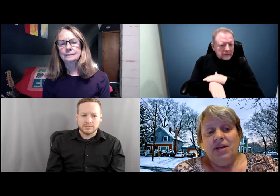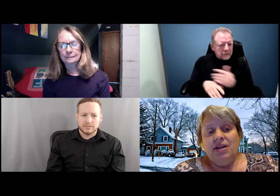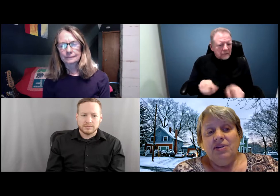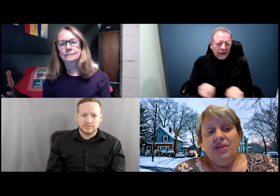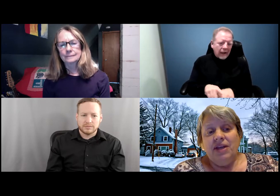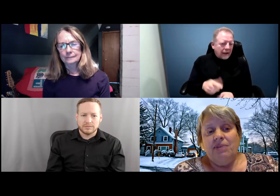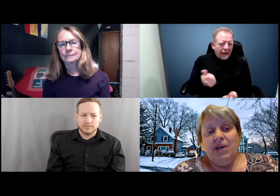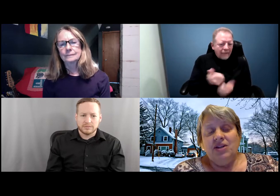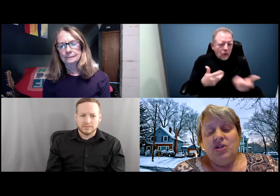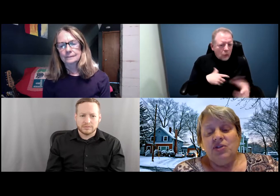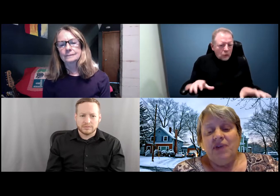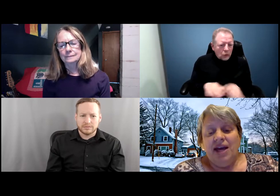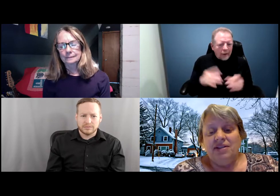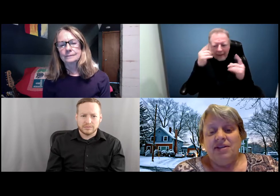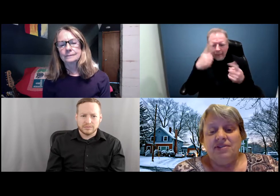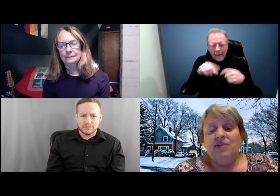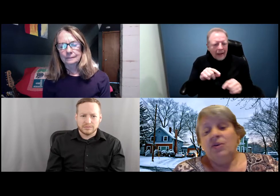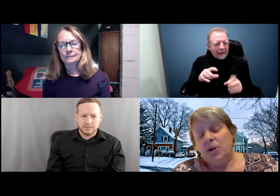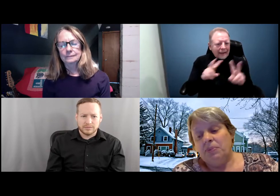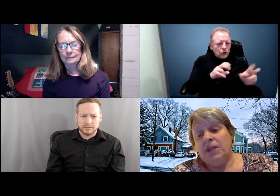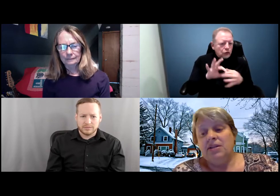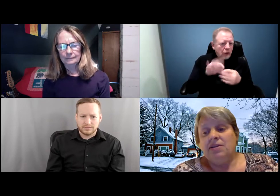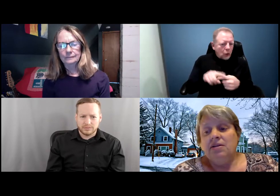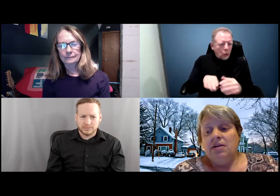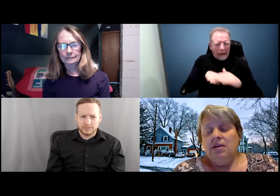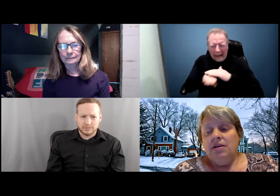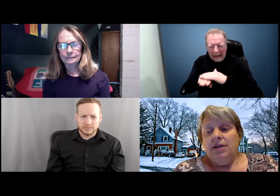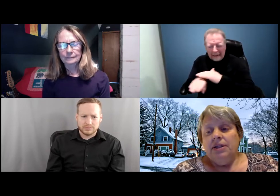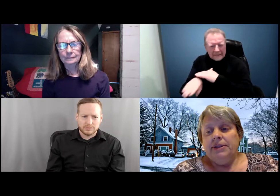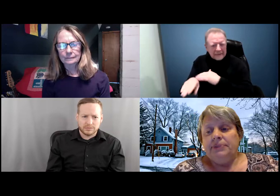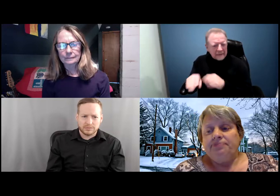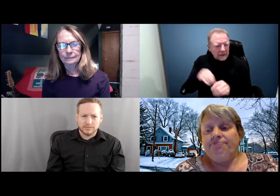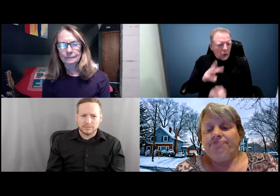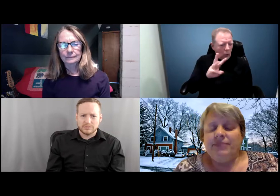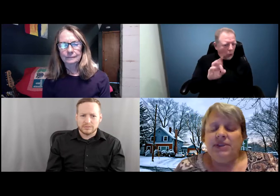everything, and thinking about issues of access in the workplace.